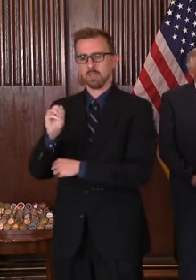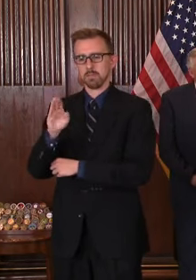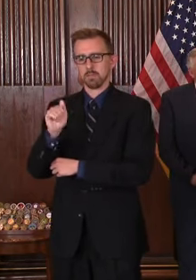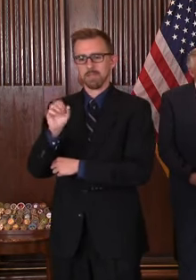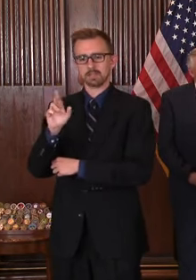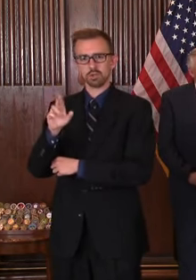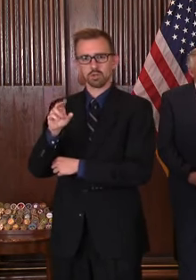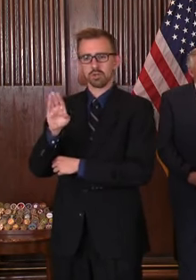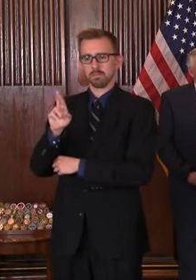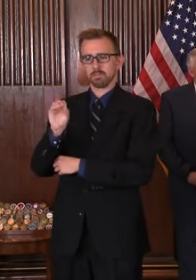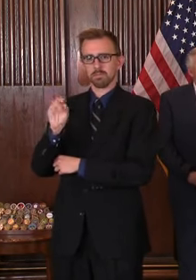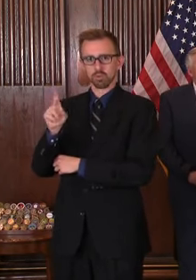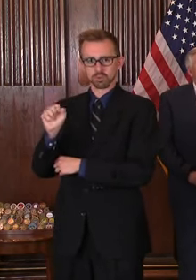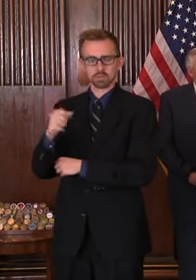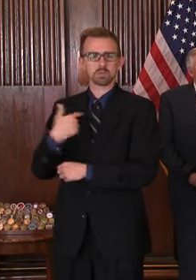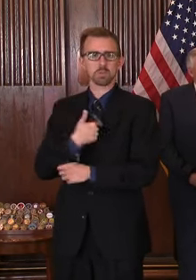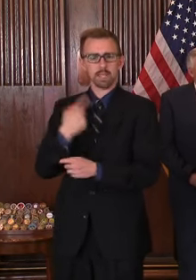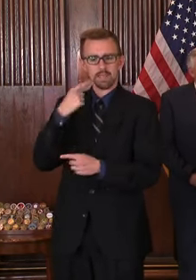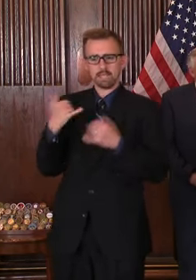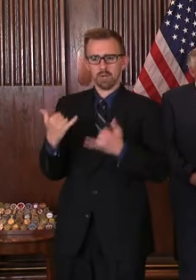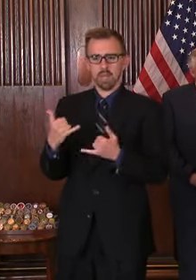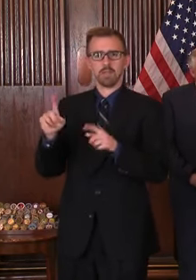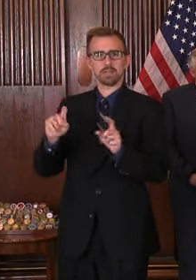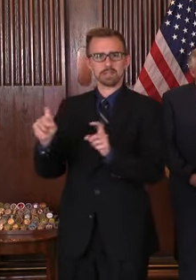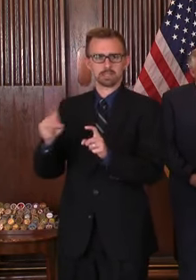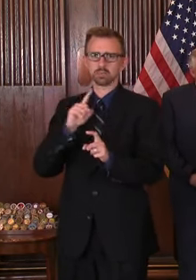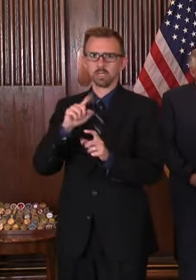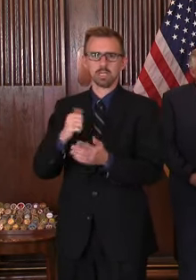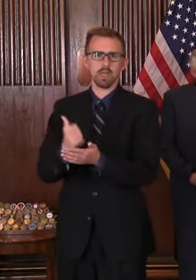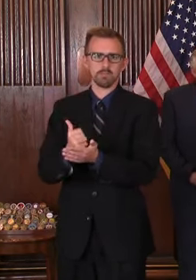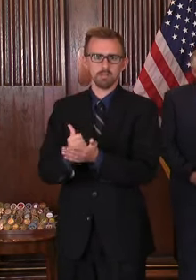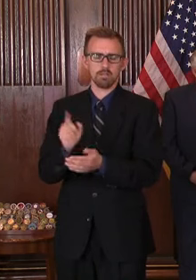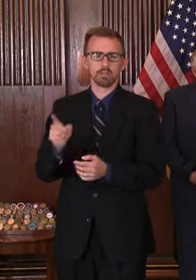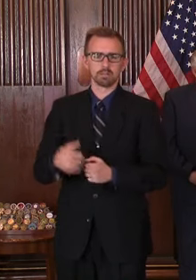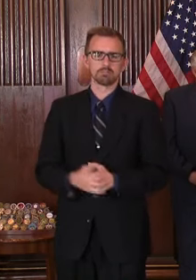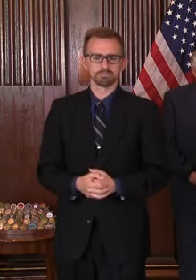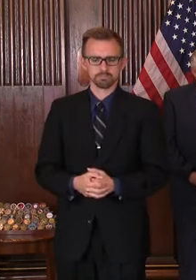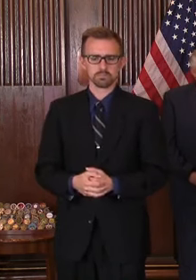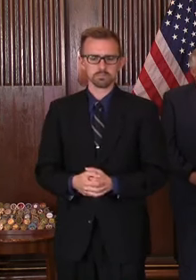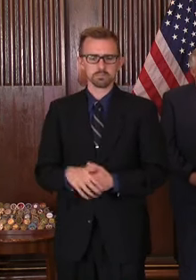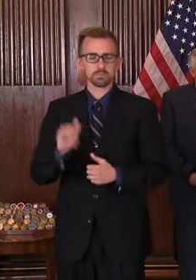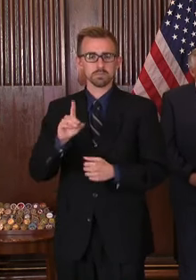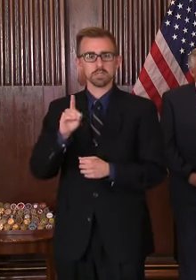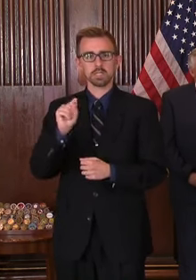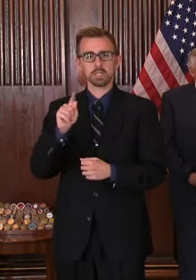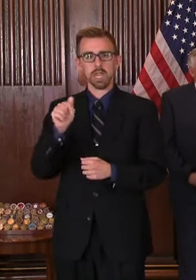And at this point, we think that test is incredibly helpful.